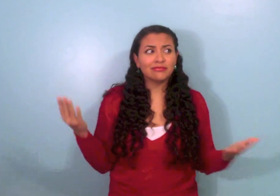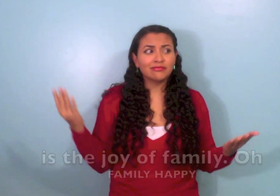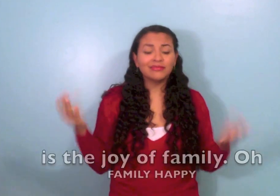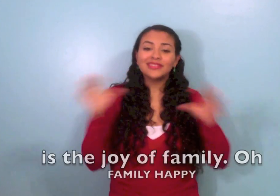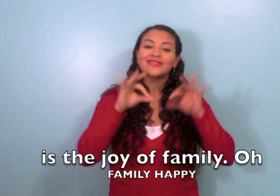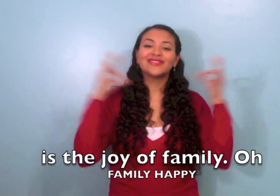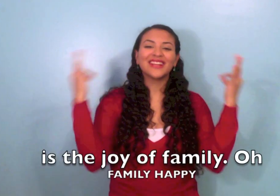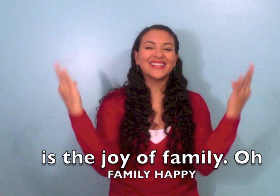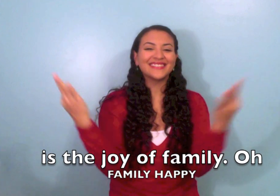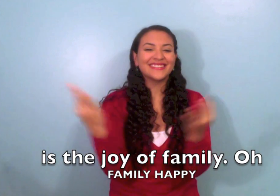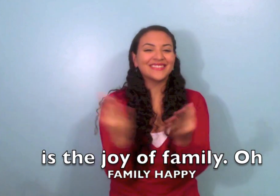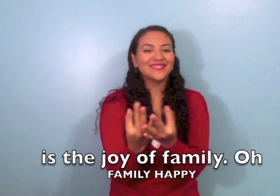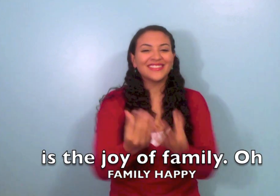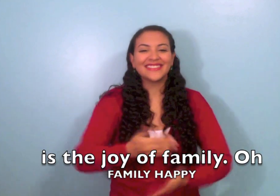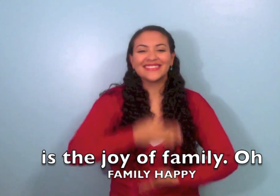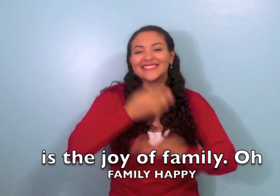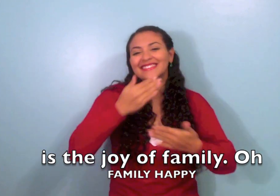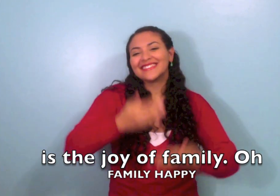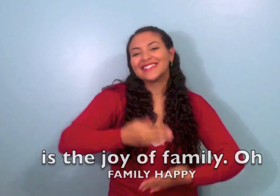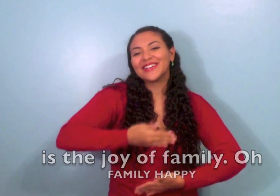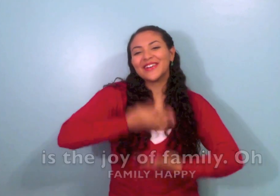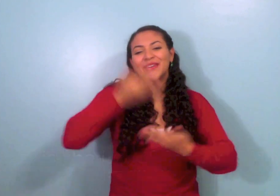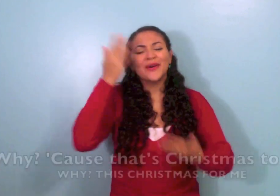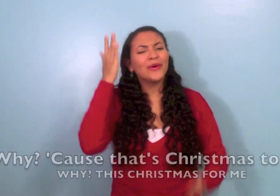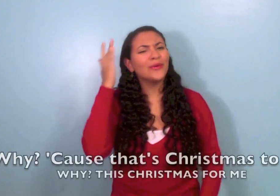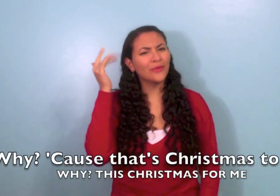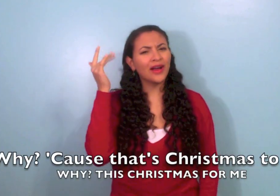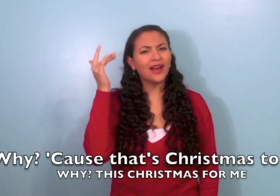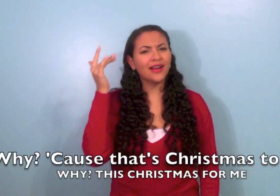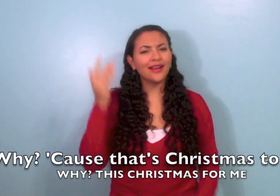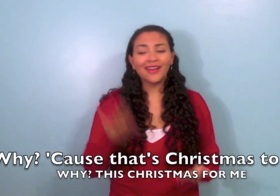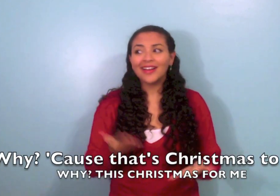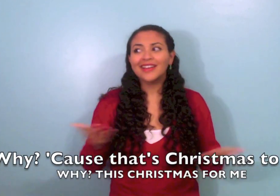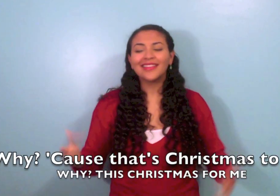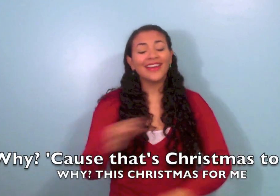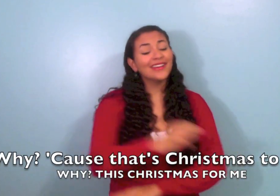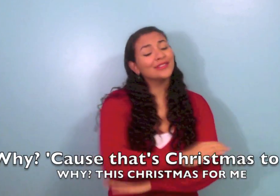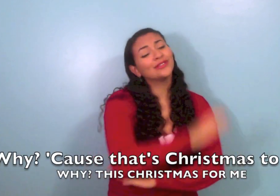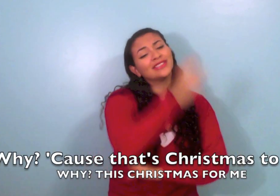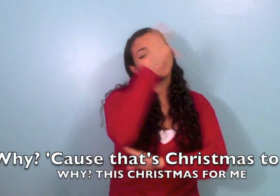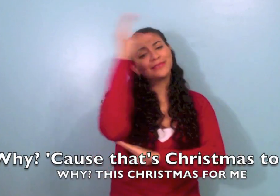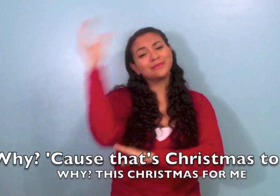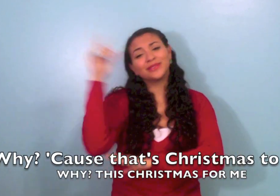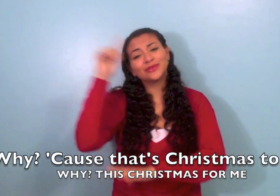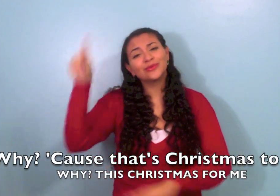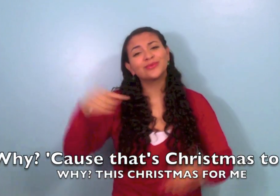is the joy of family. Oh, why? 'Cause that's Christmas to